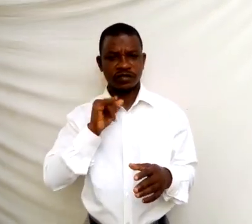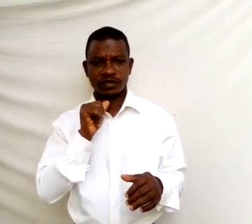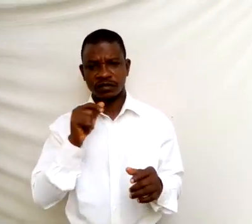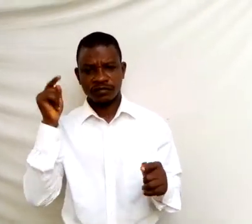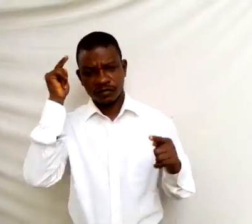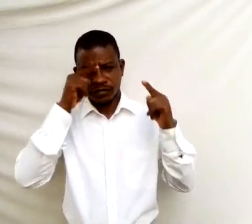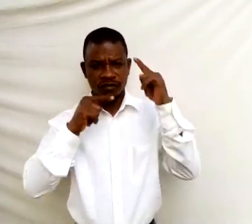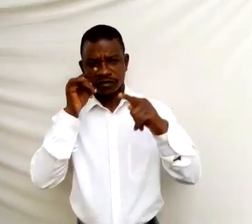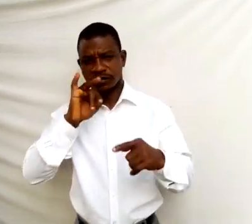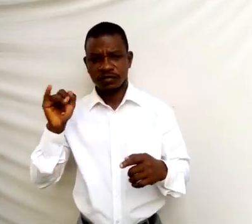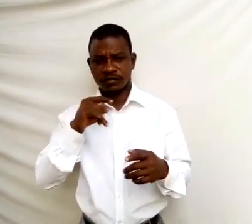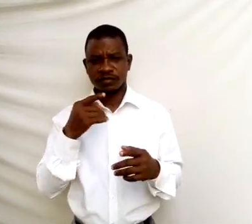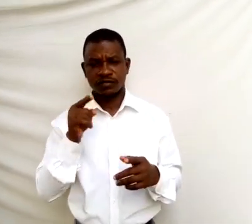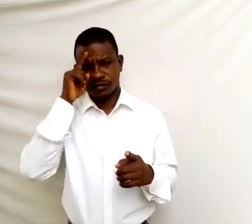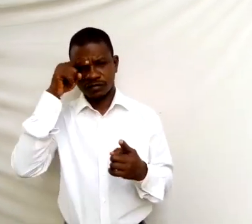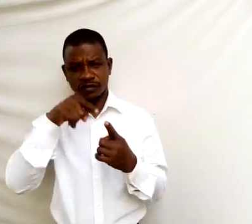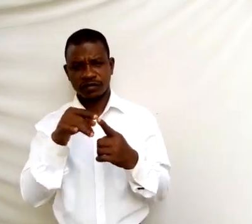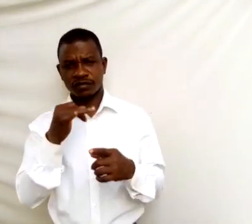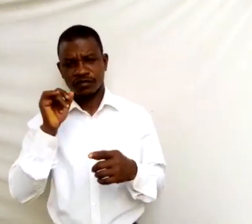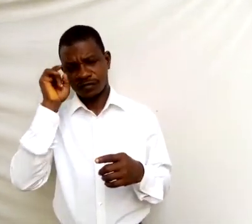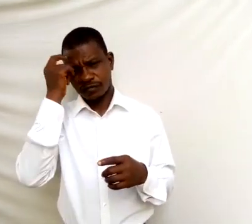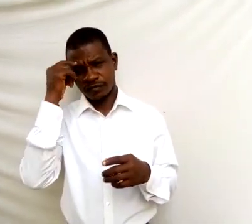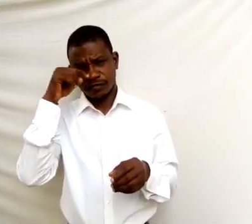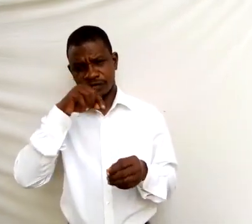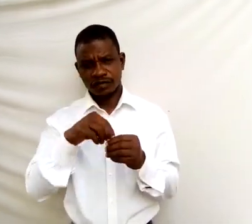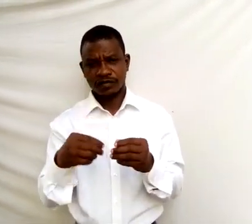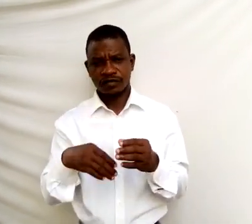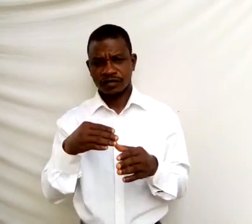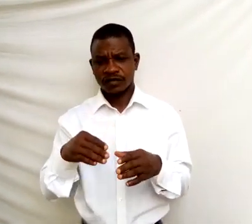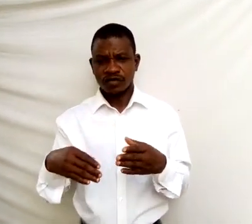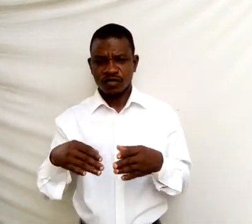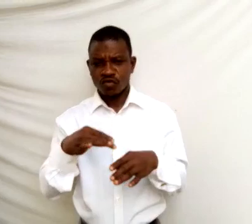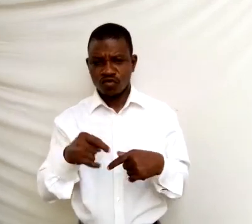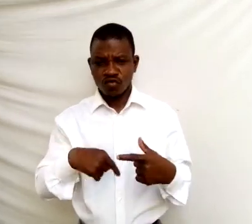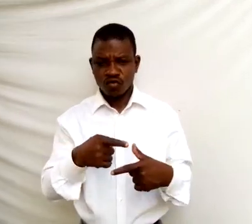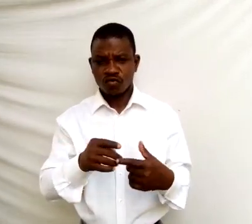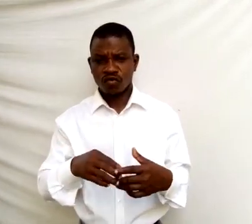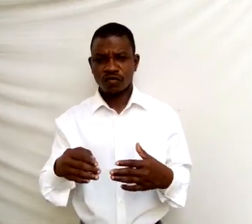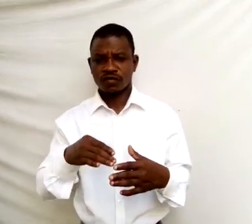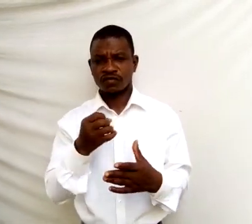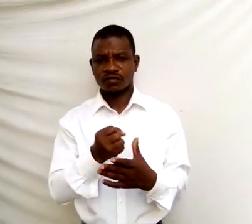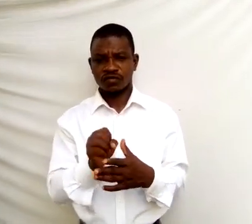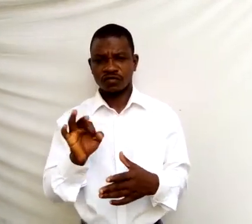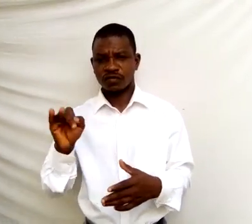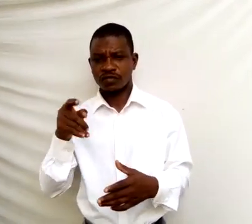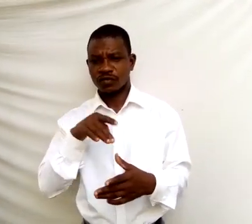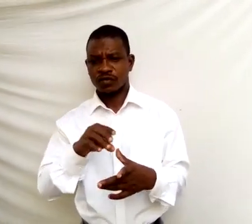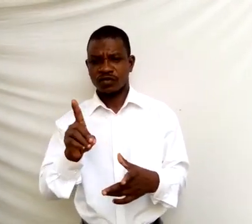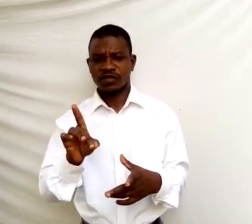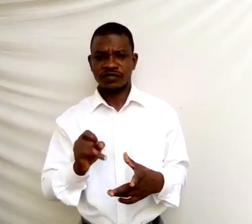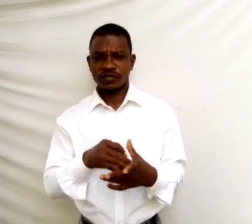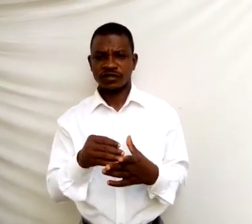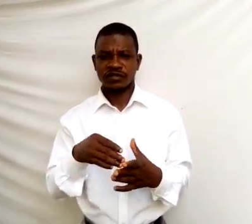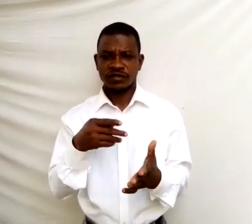considering the objectives of government in embarking on either a surplus or deficit budget, as well as